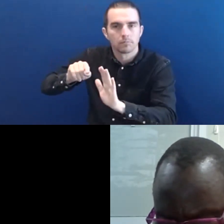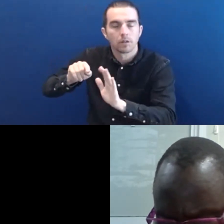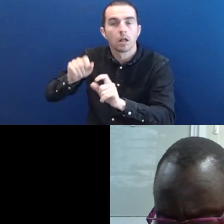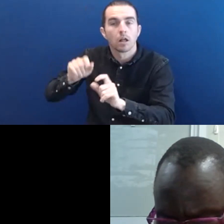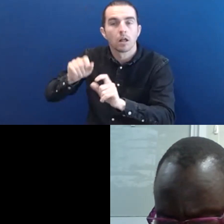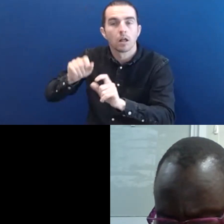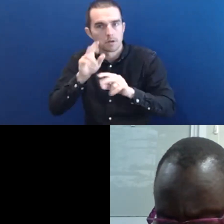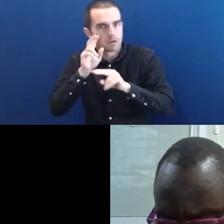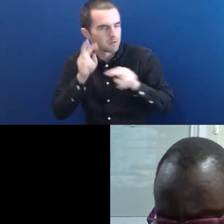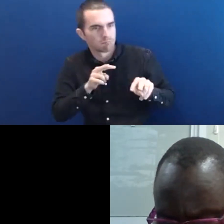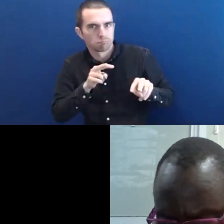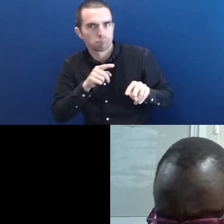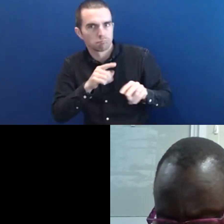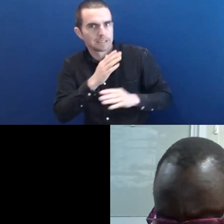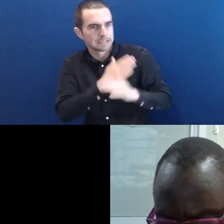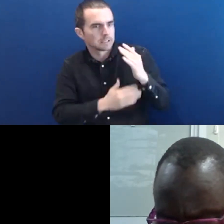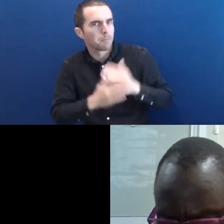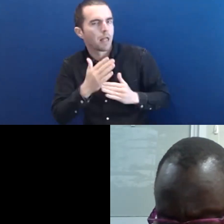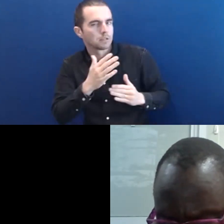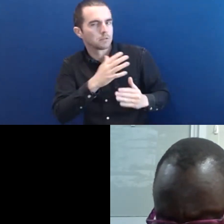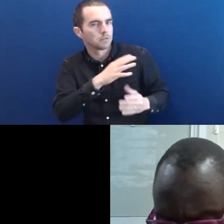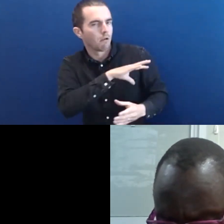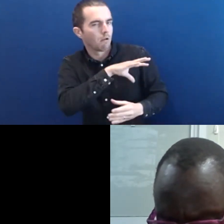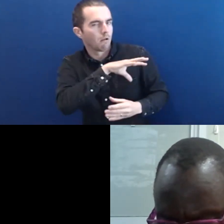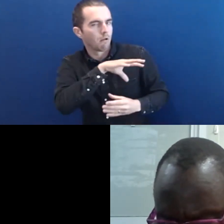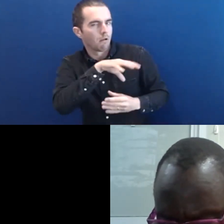so that the community